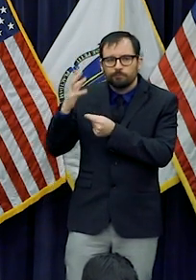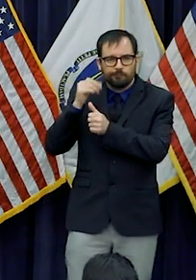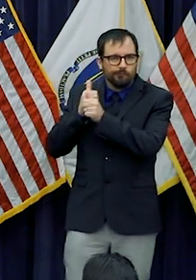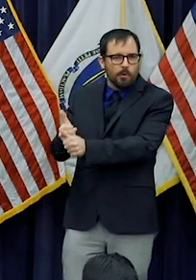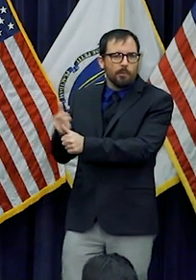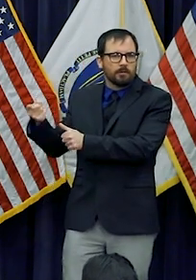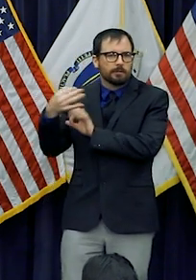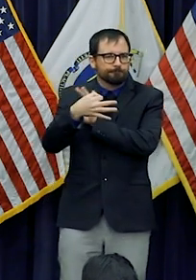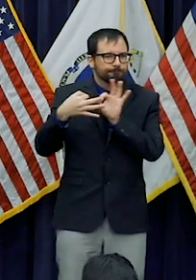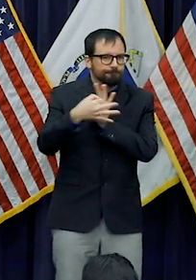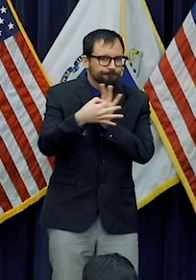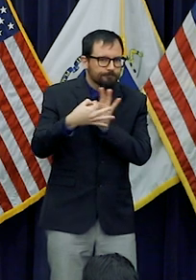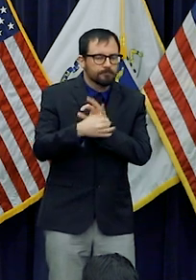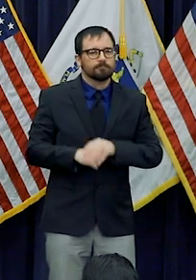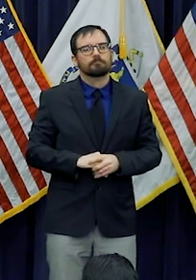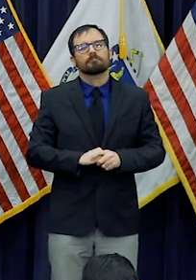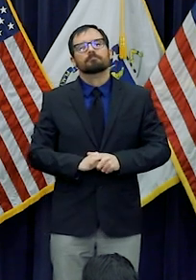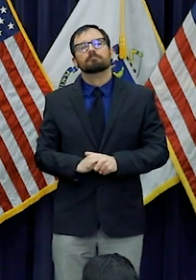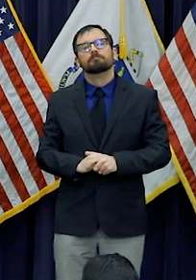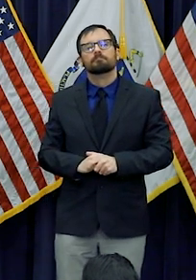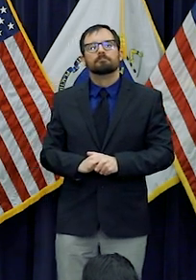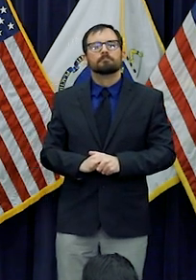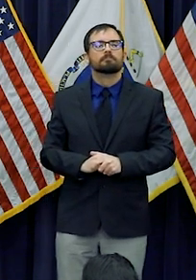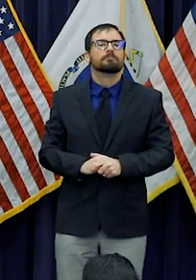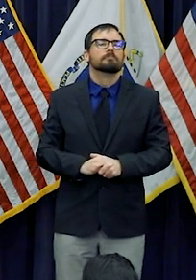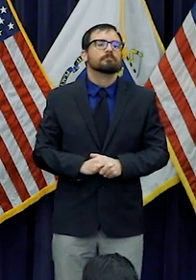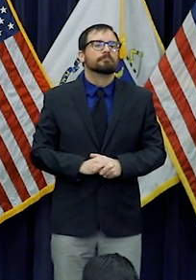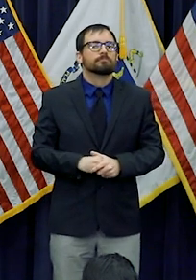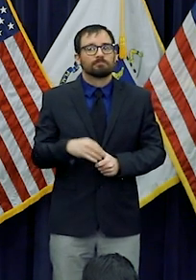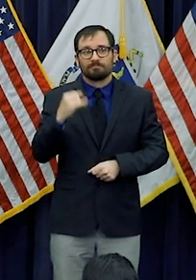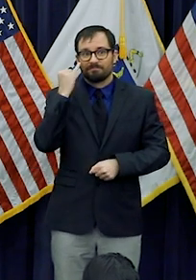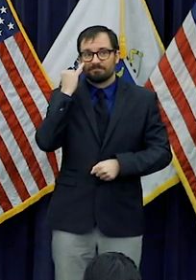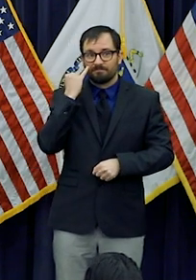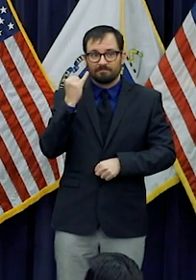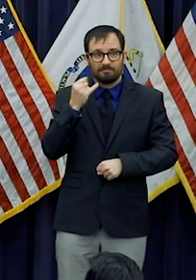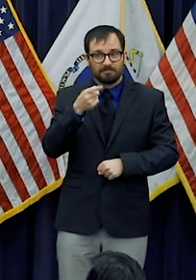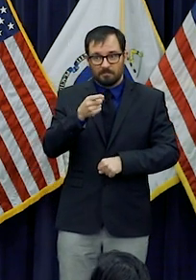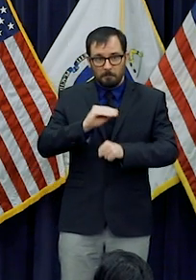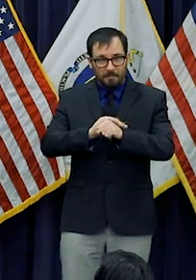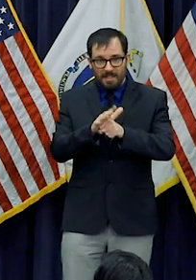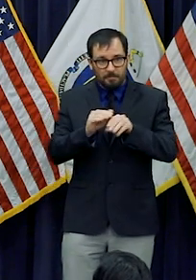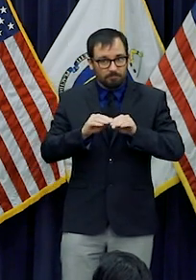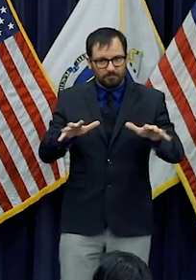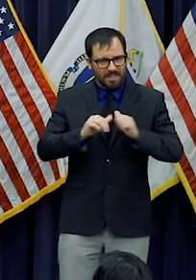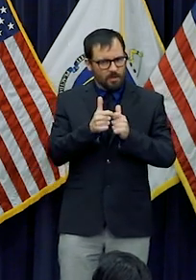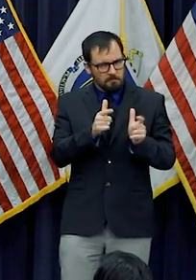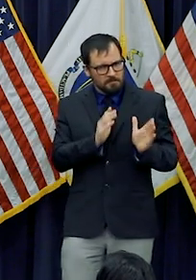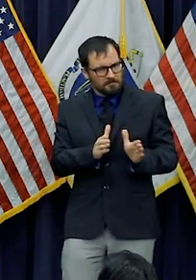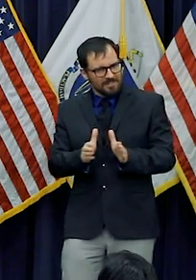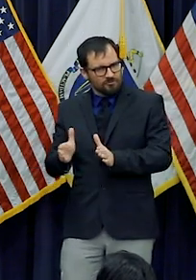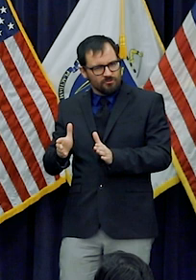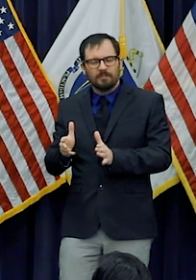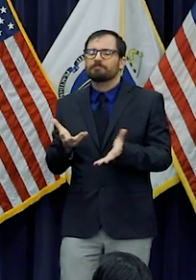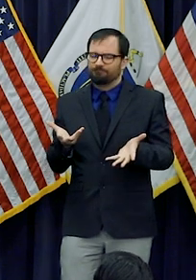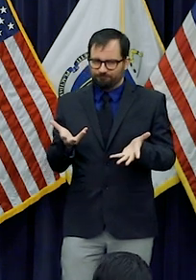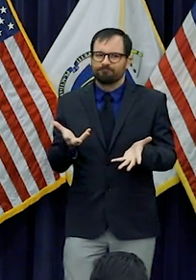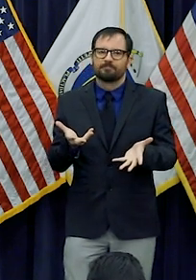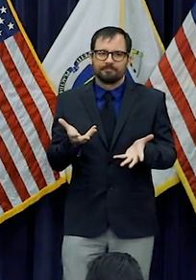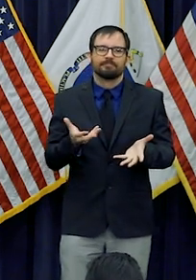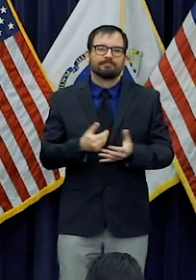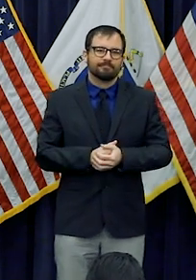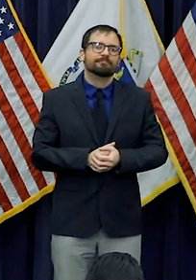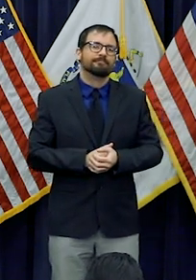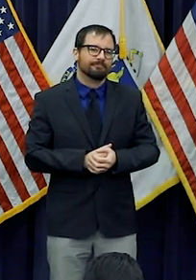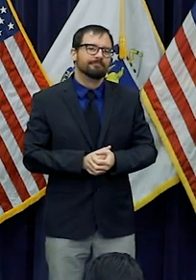people who don't need to be in the hospital and in the doctor's office out. This will allow our healthcare professionals to do